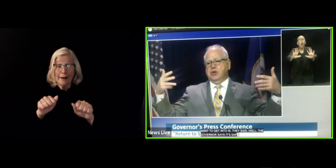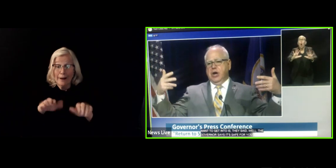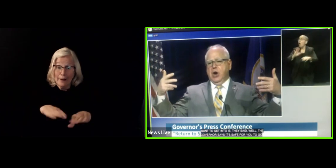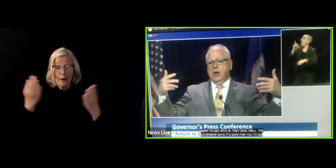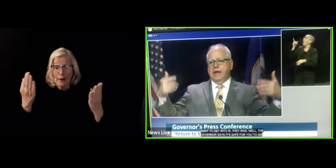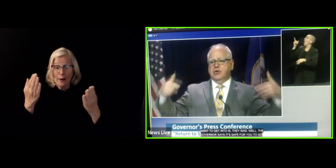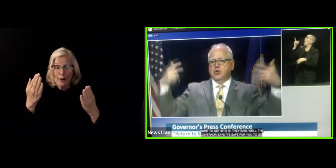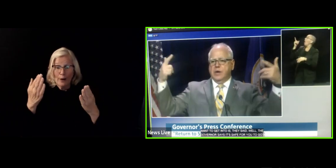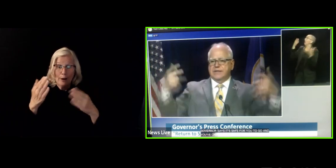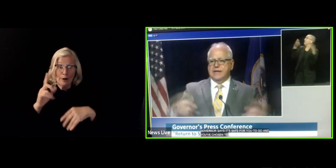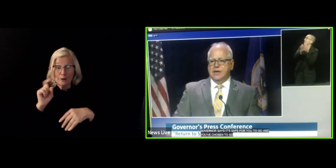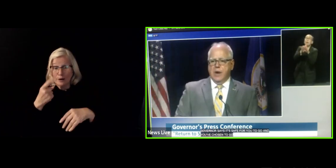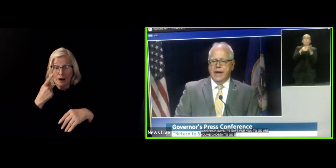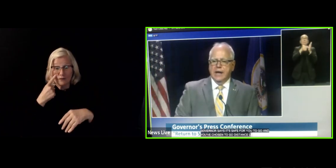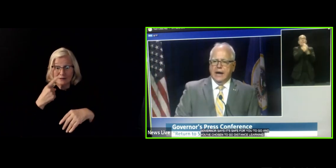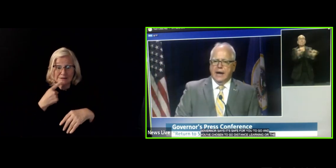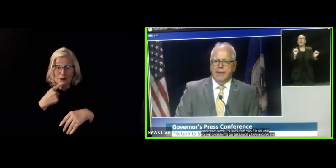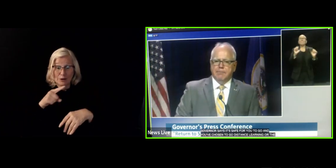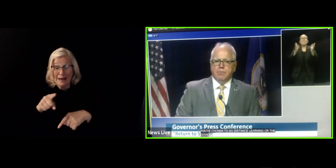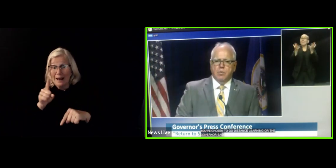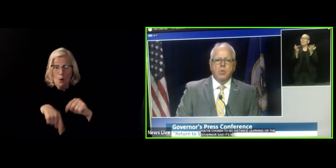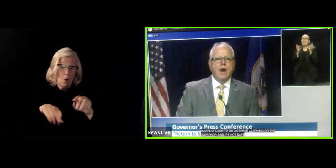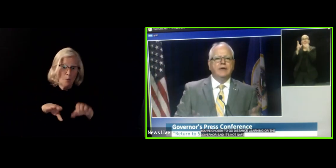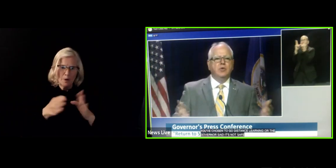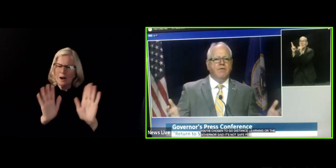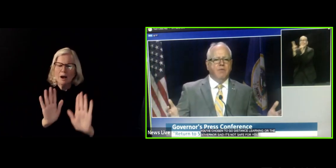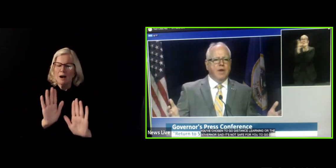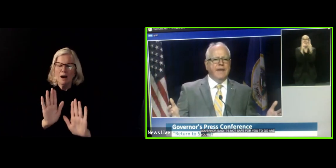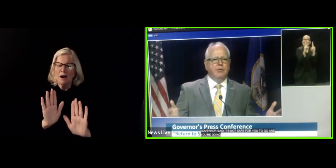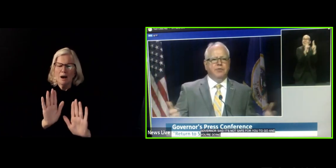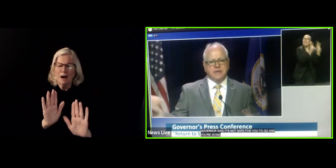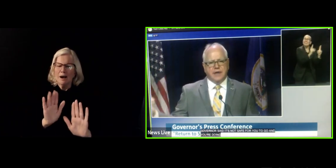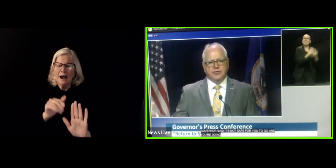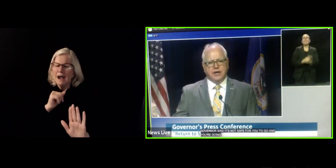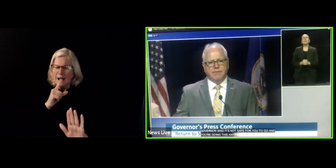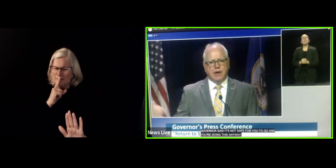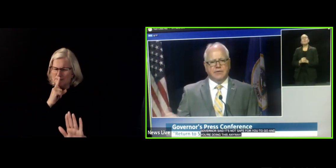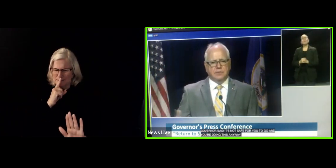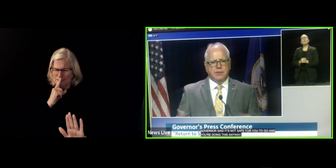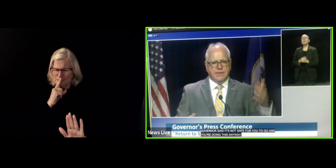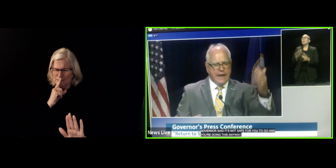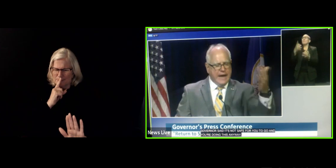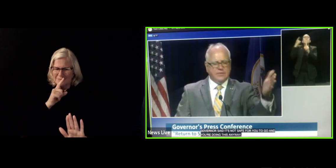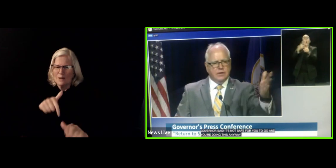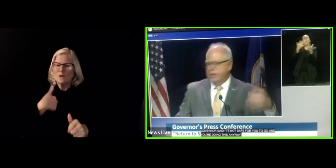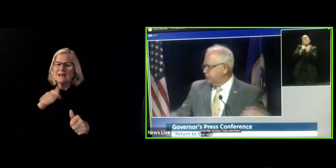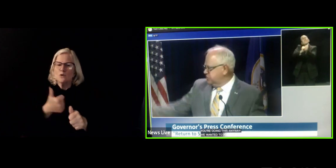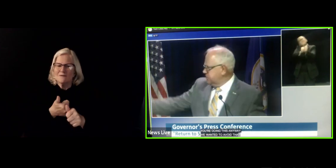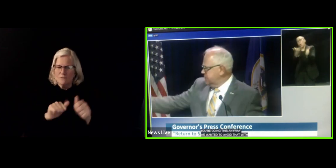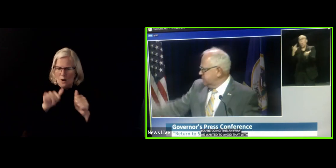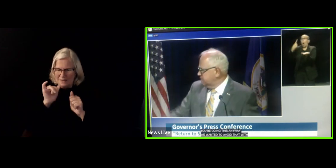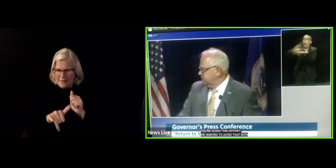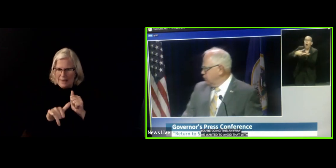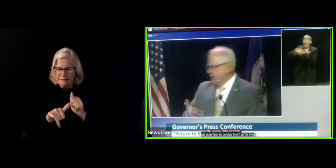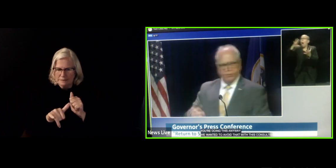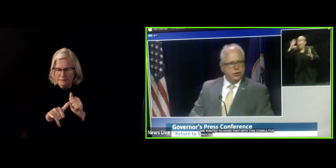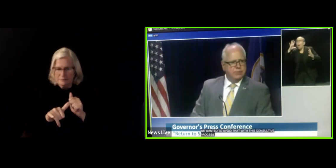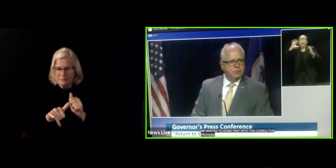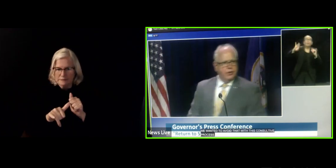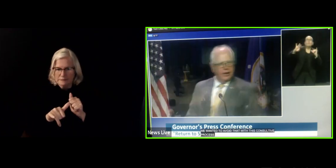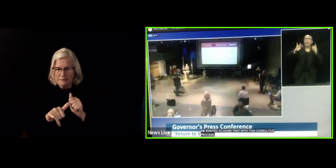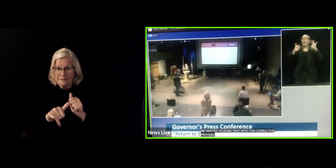you to go, and you're doing this anyway. We wanted to avoid that with this consultative process, but I think asking the numbers, we'll give them